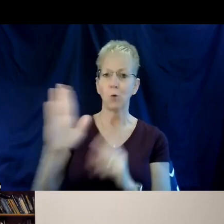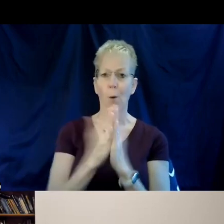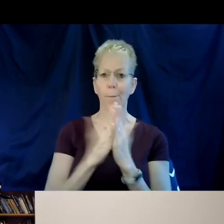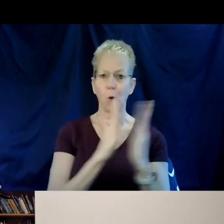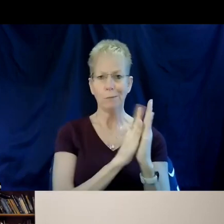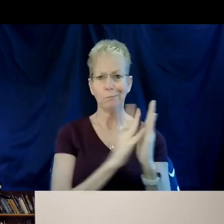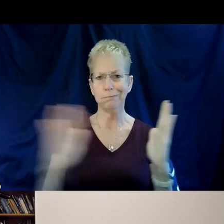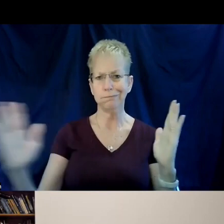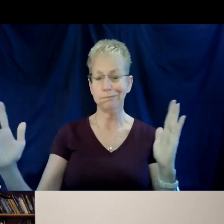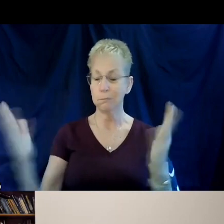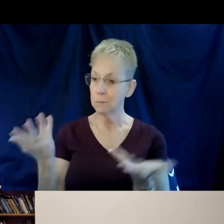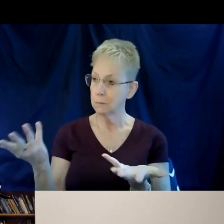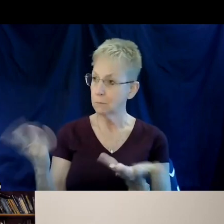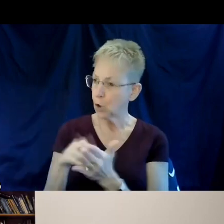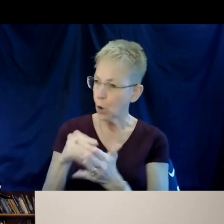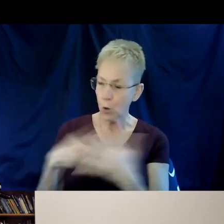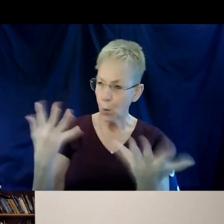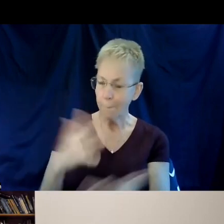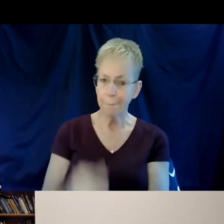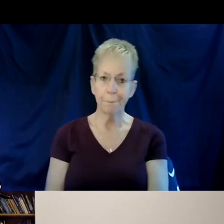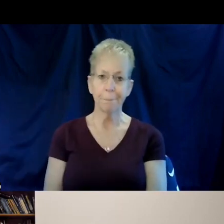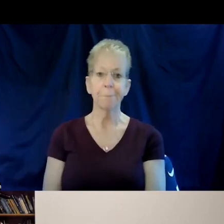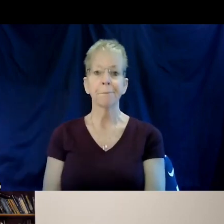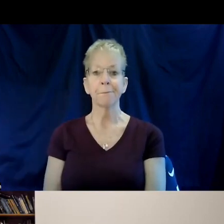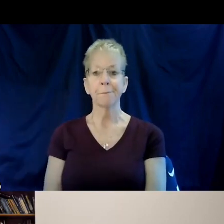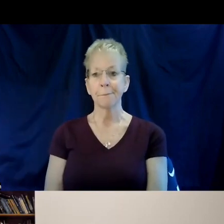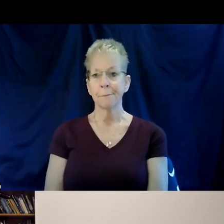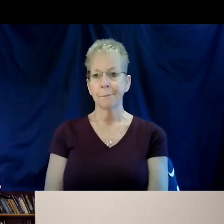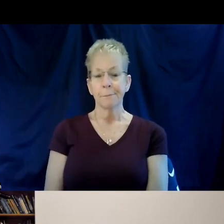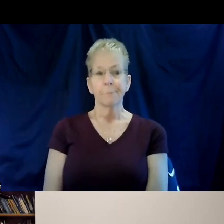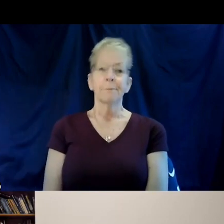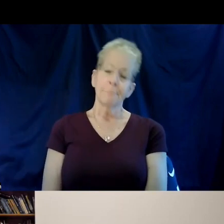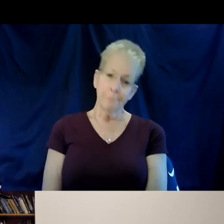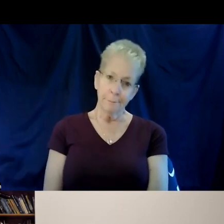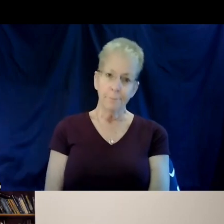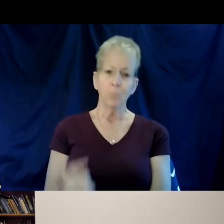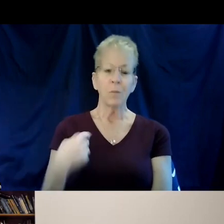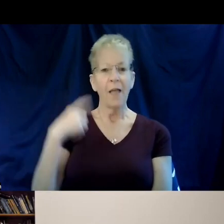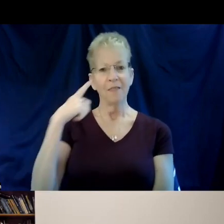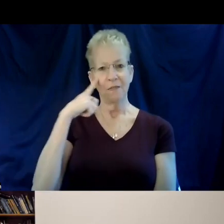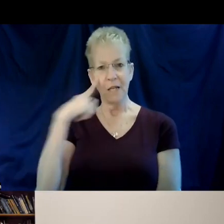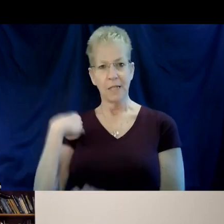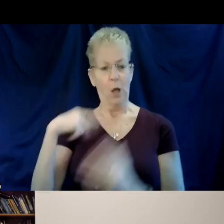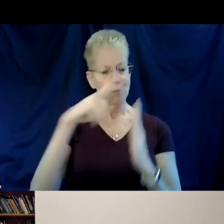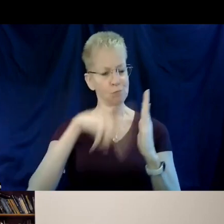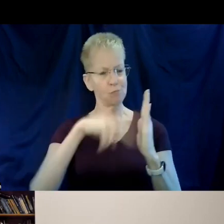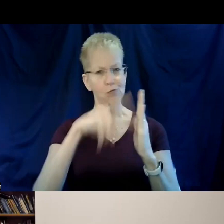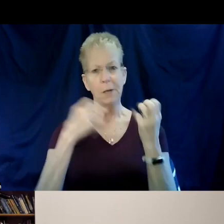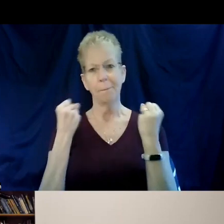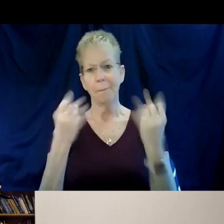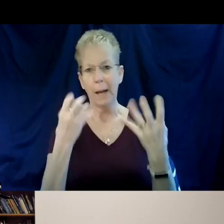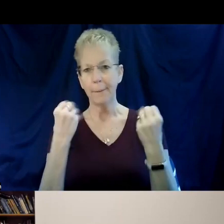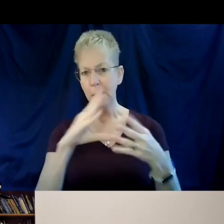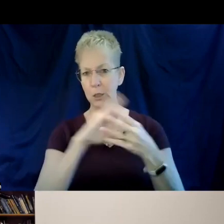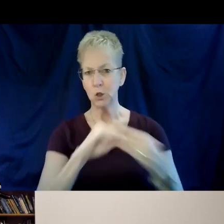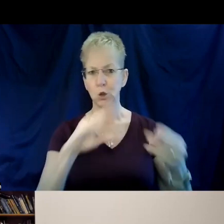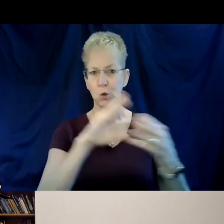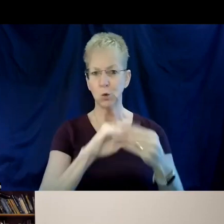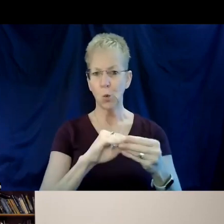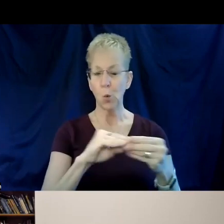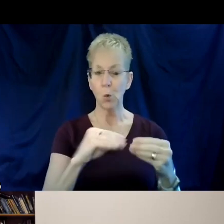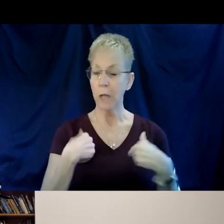of learning. Well, I think through reading a lot of stories, the thing that I've learned is that